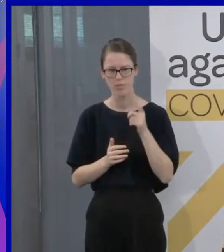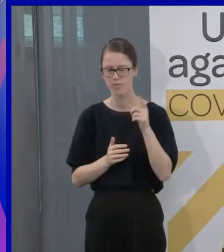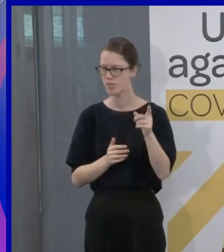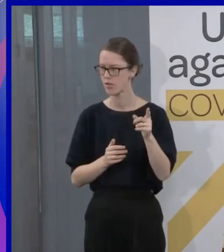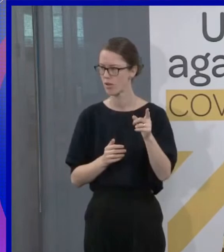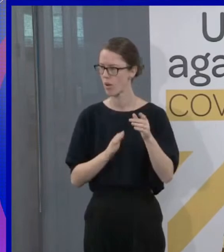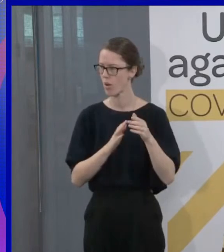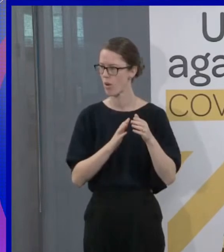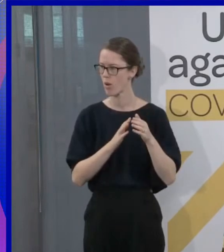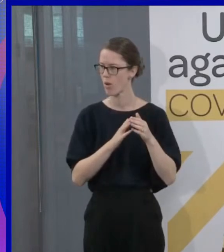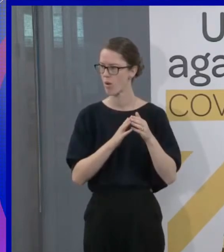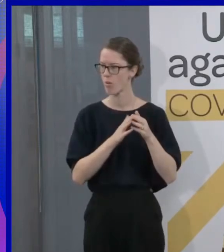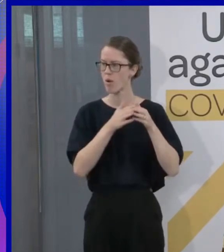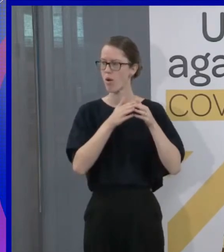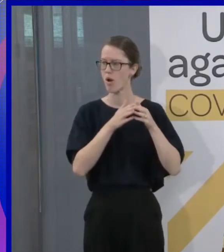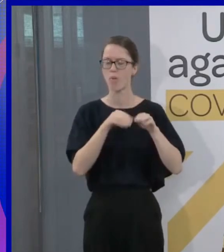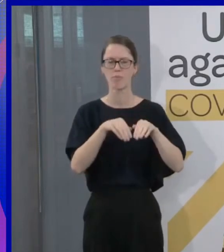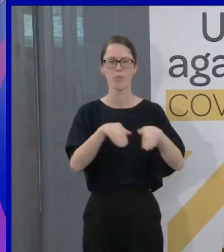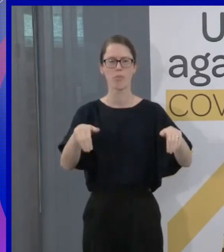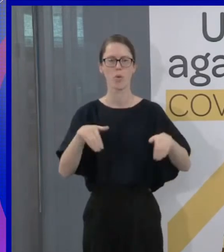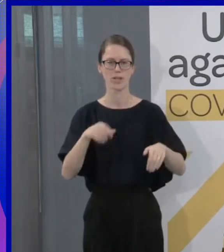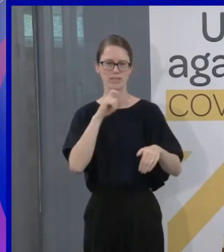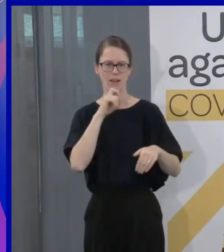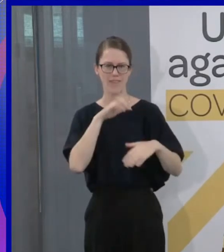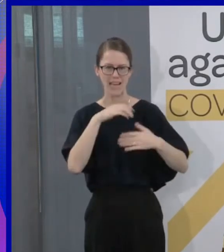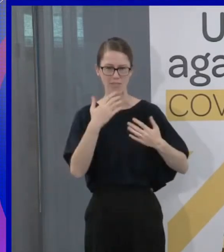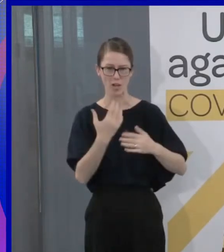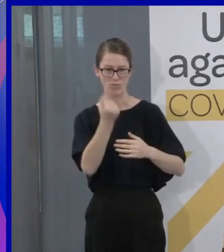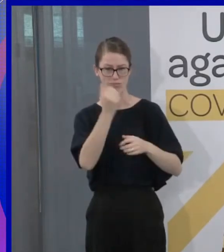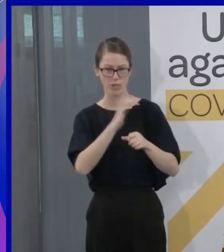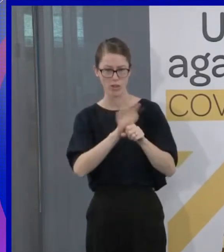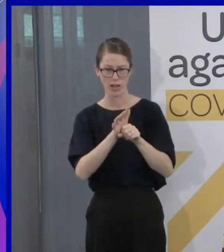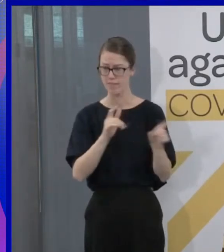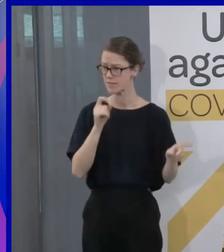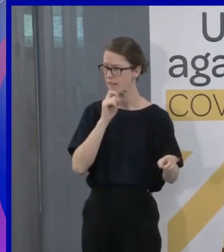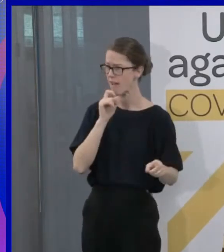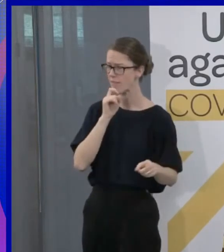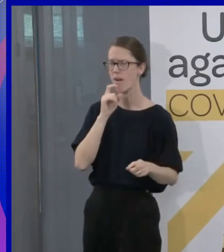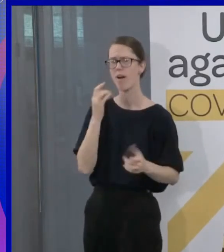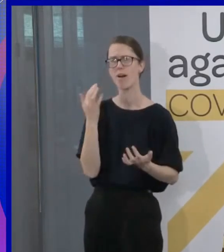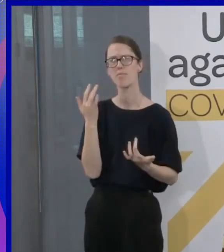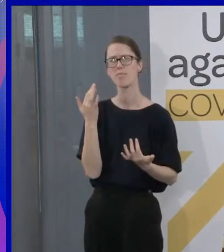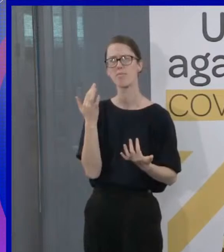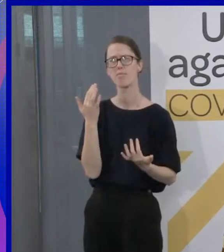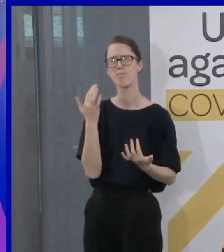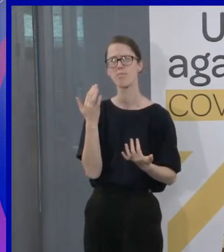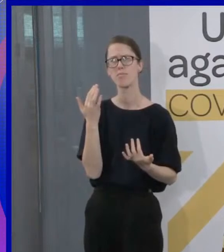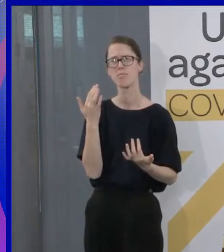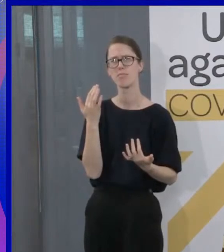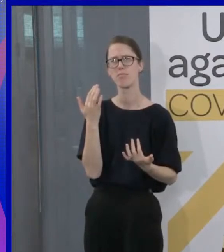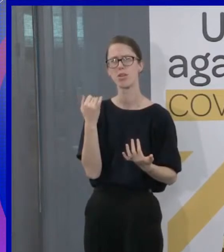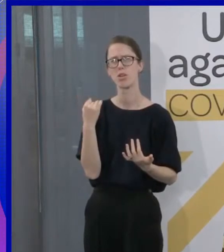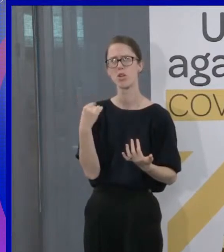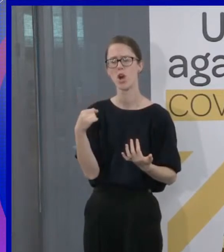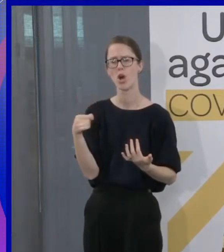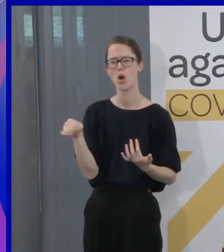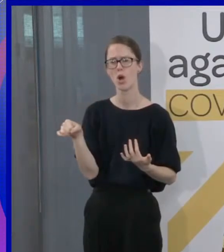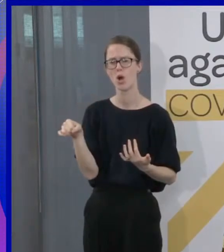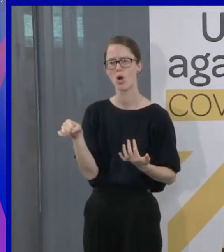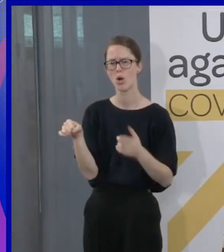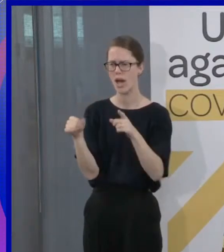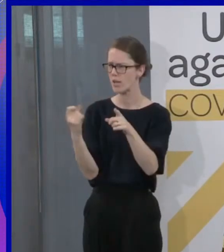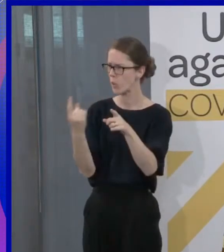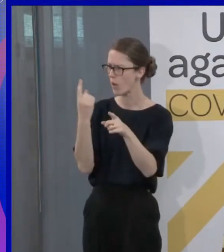any point? Sorry, what was that? Have border staff ever tested positive? Have border staff. You had an MPI no, worker? we